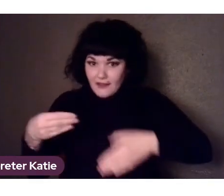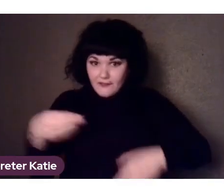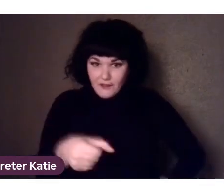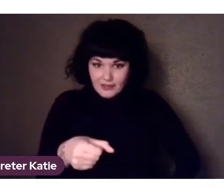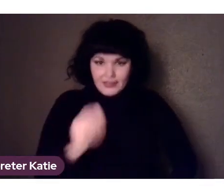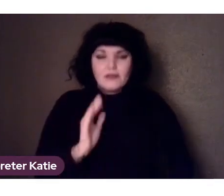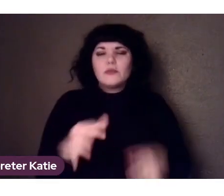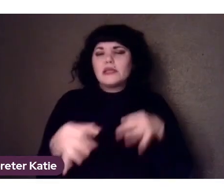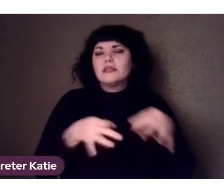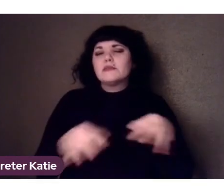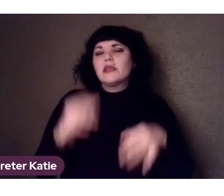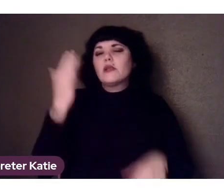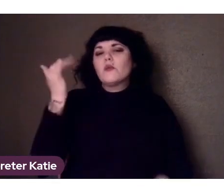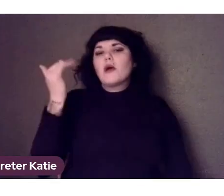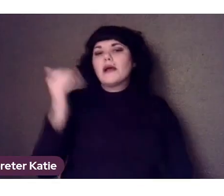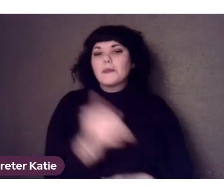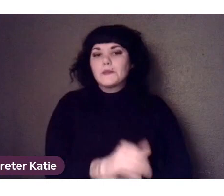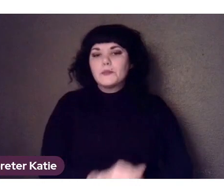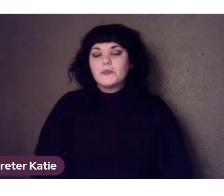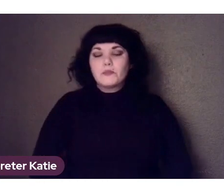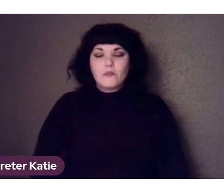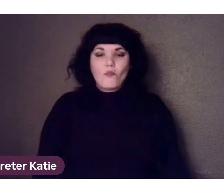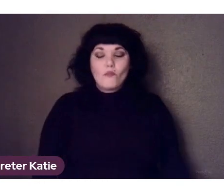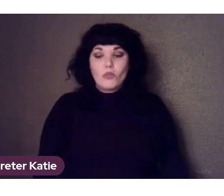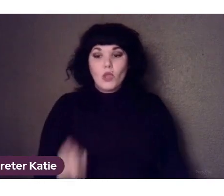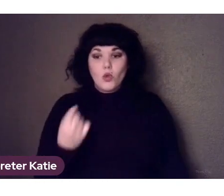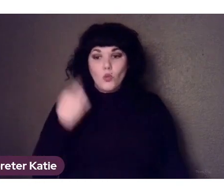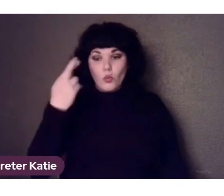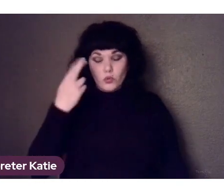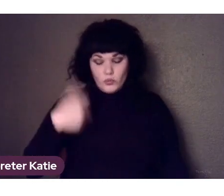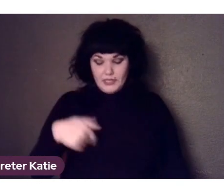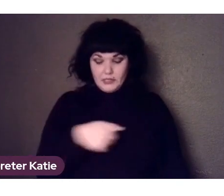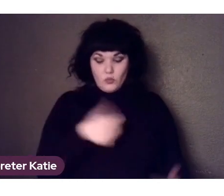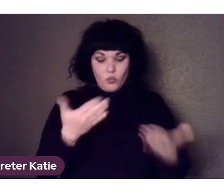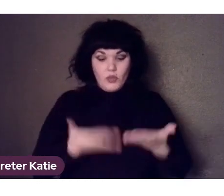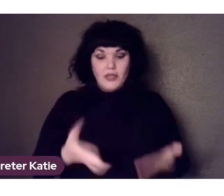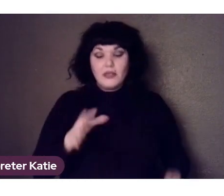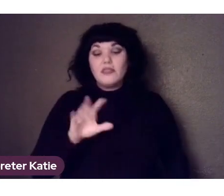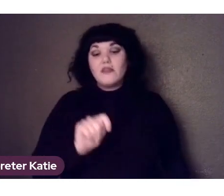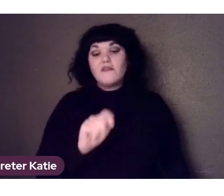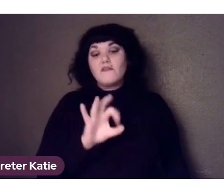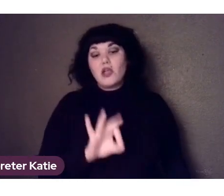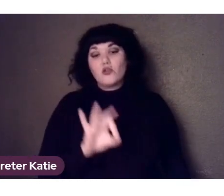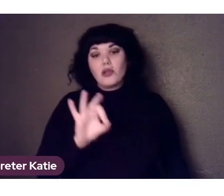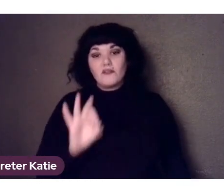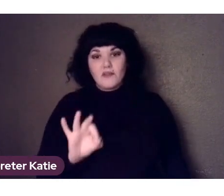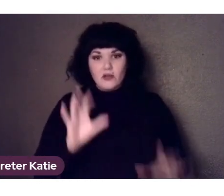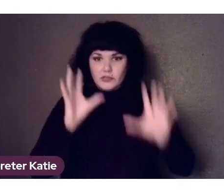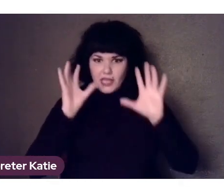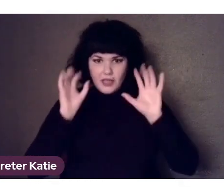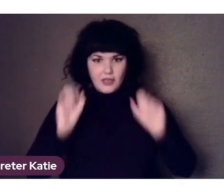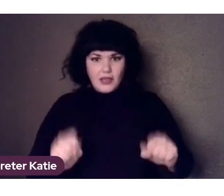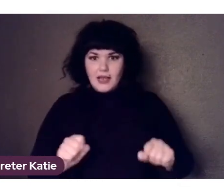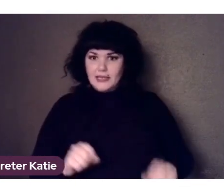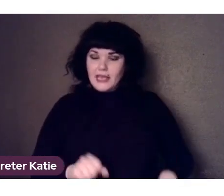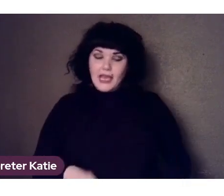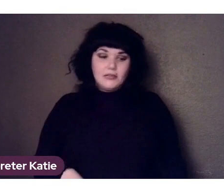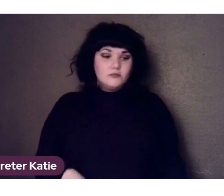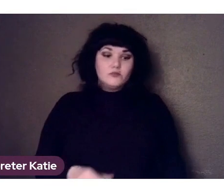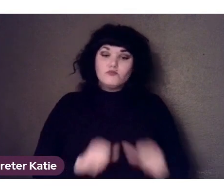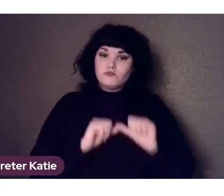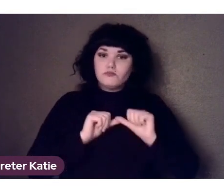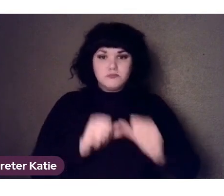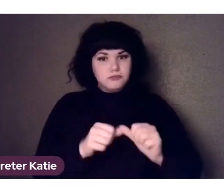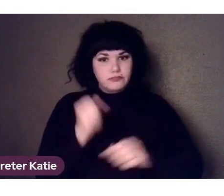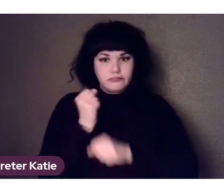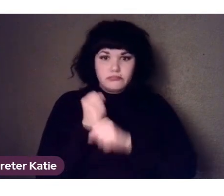why. One of the reasons we at the Firecracker Foundation can relentlessly and fearlessly speak truth to power is